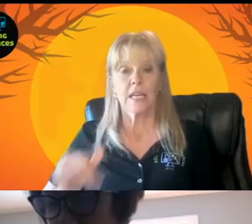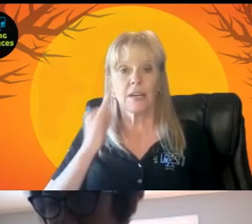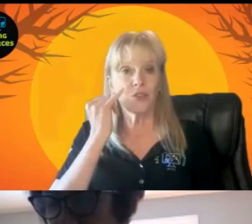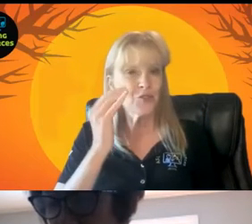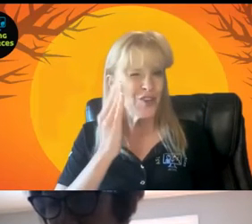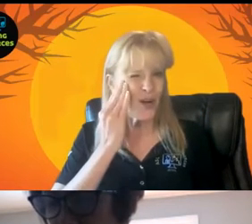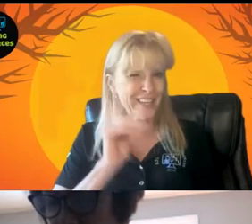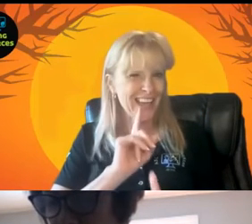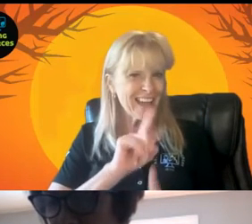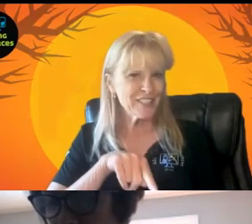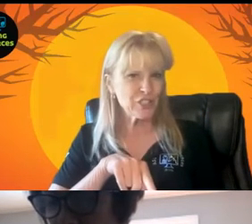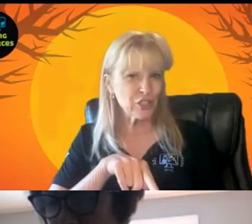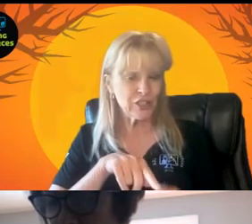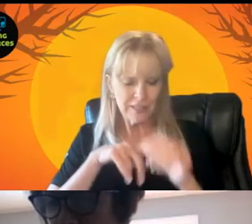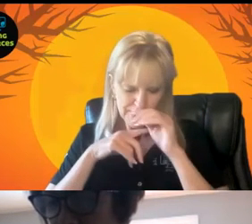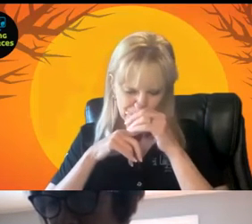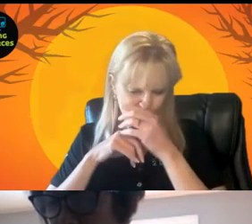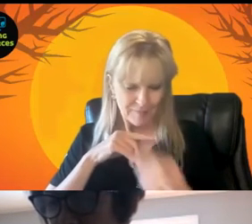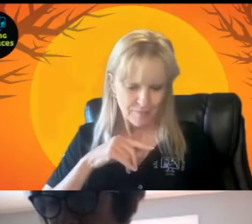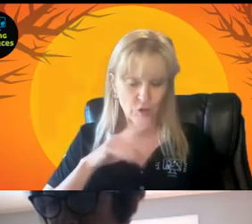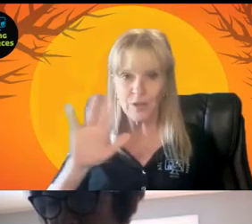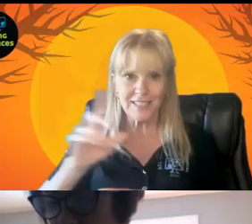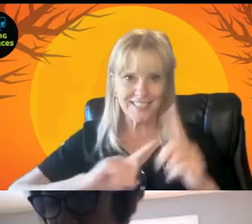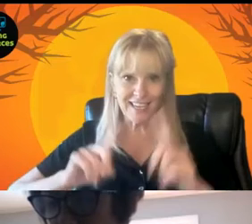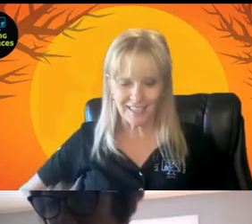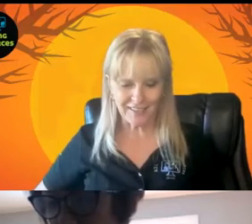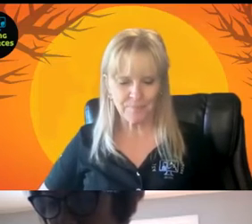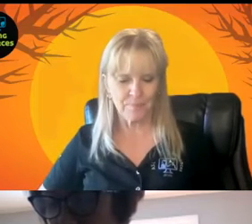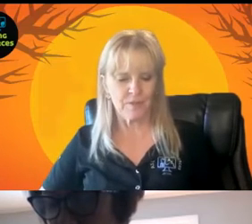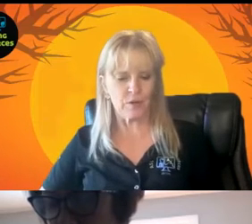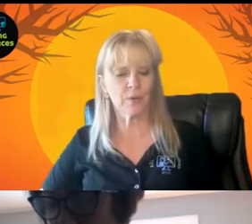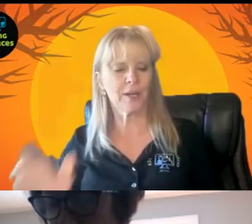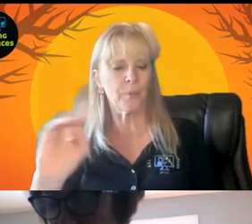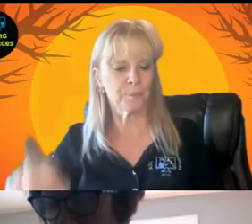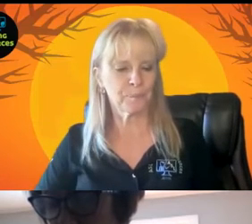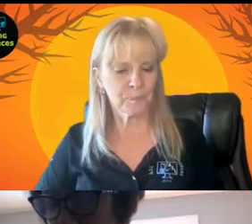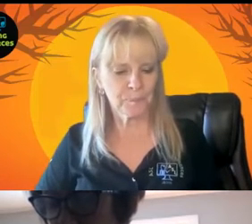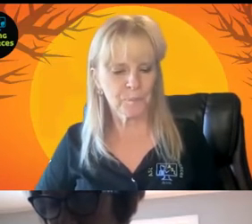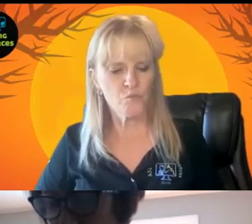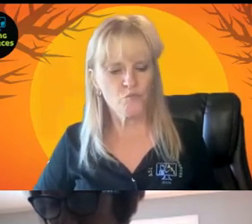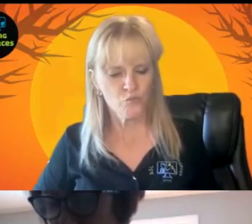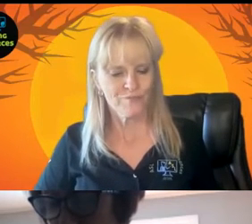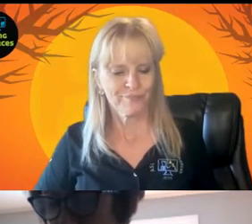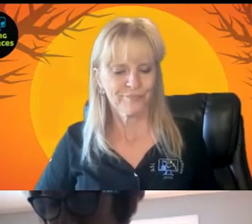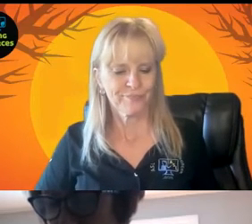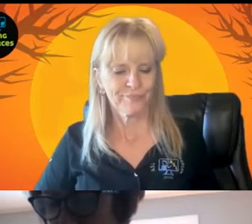And then if you know the answer, you get to sign it. So here we go.